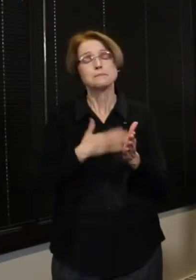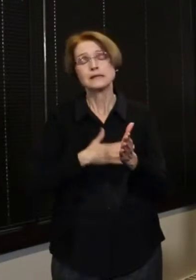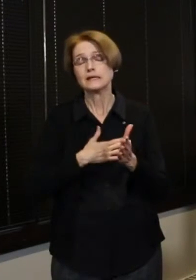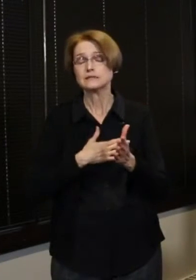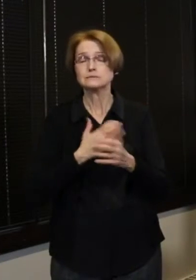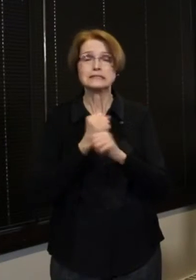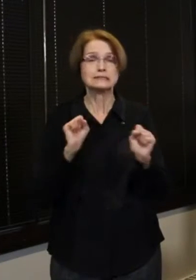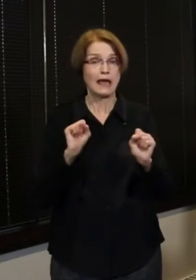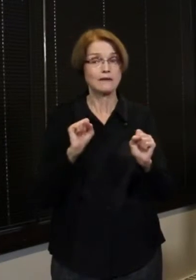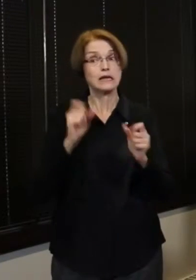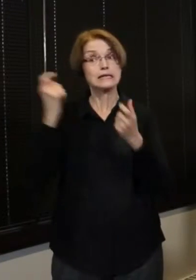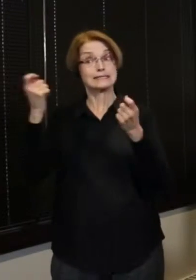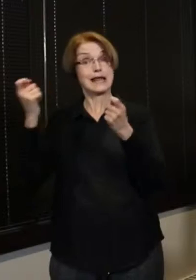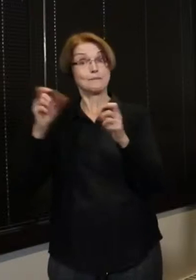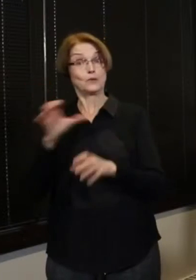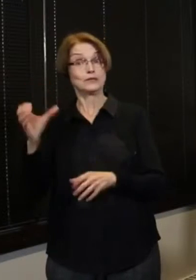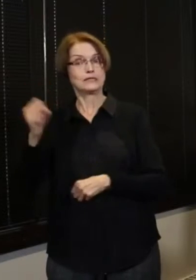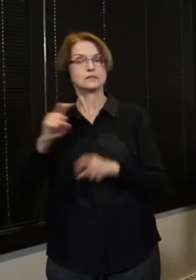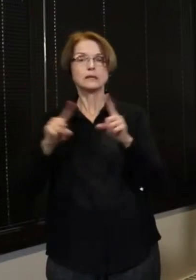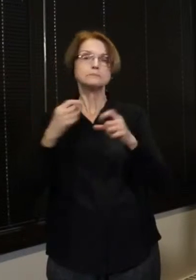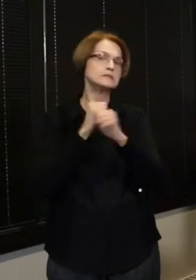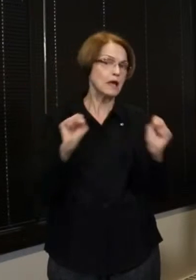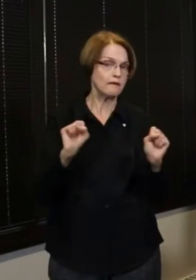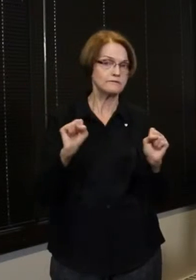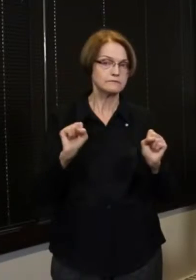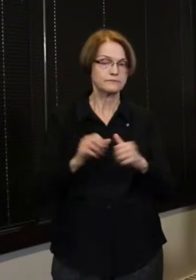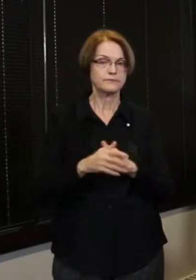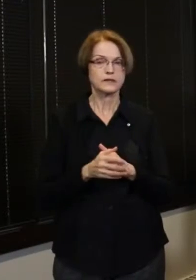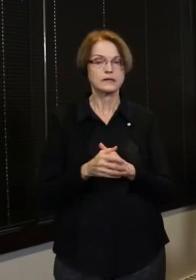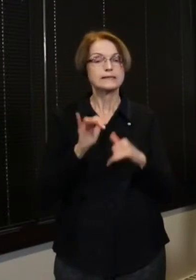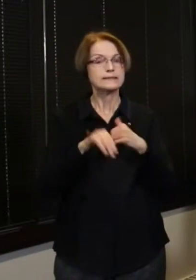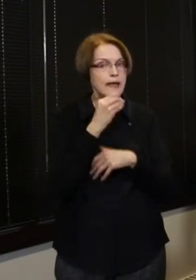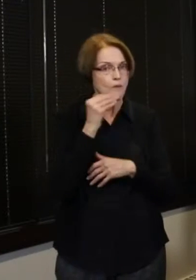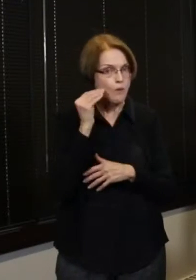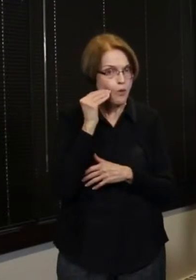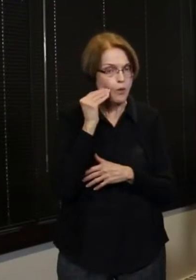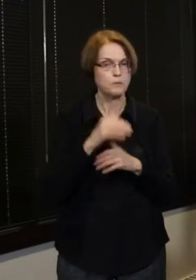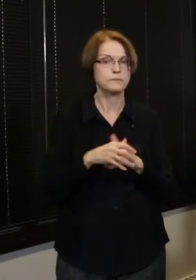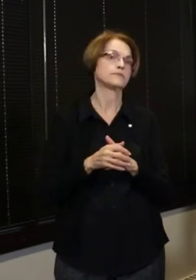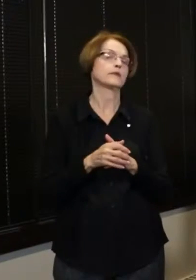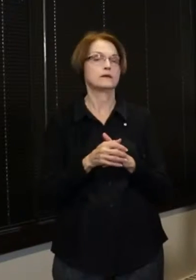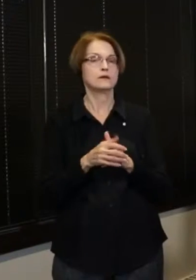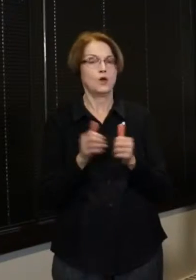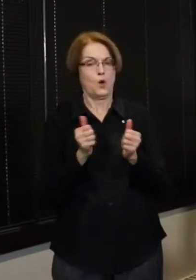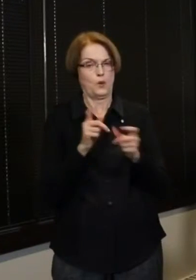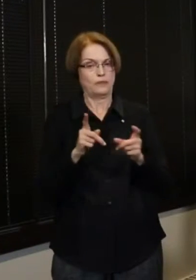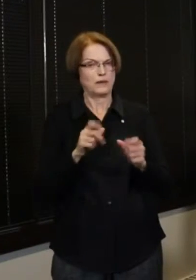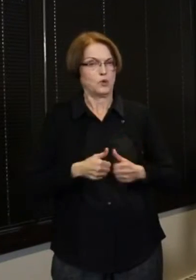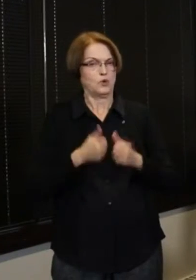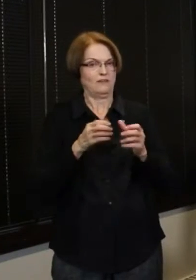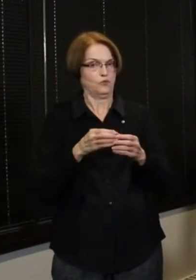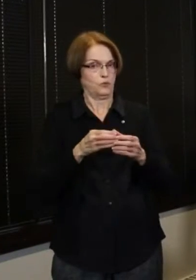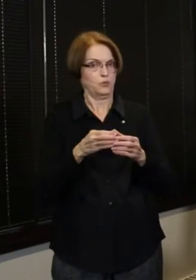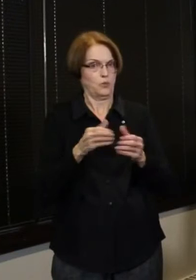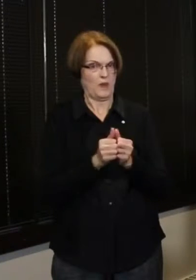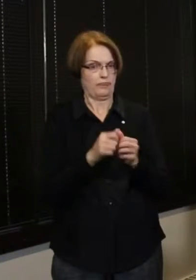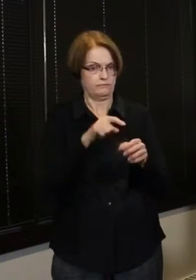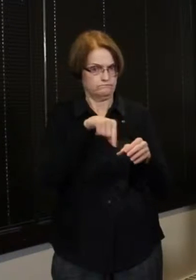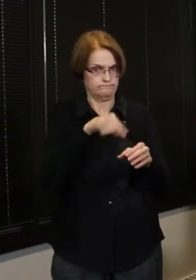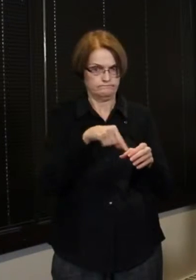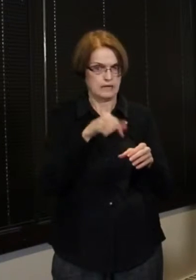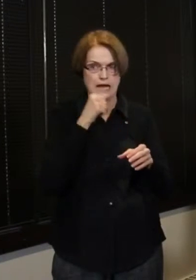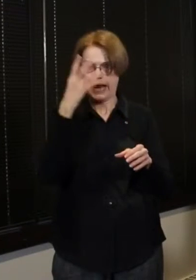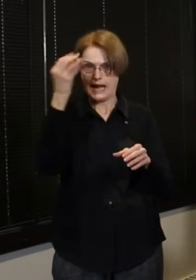as you celebrate this Christmas holiday. Celebrate at home, celebrate with people you live with, and do everything